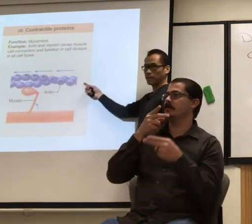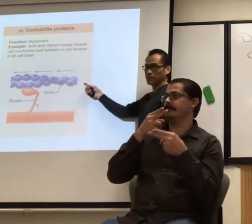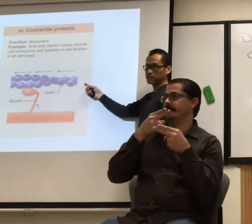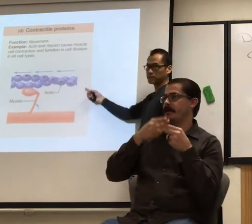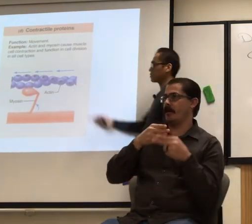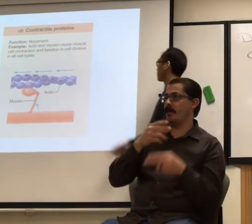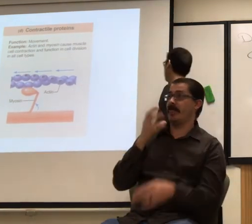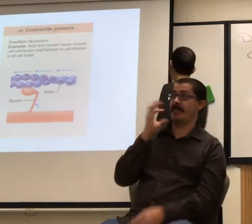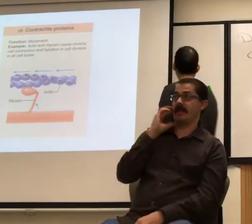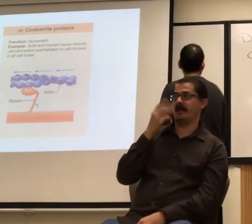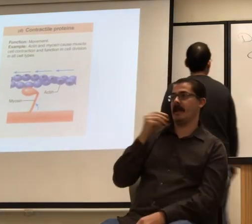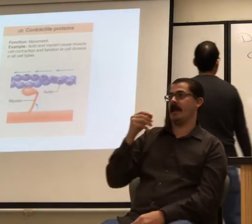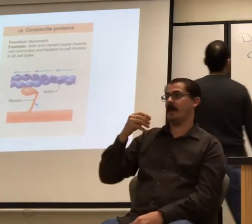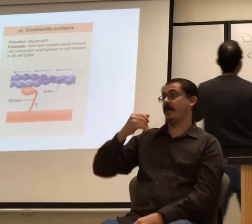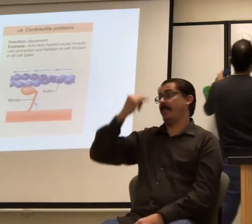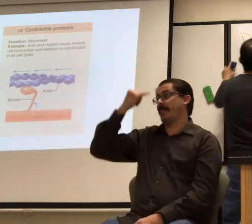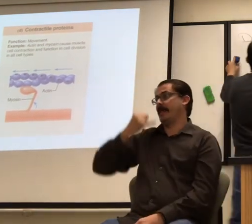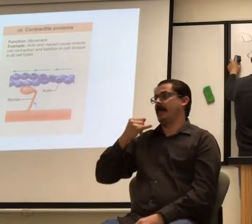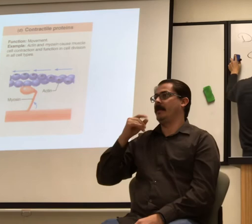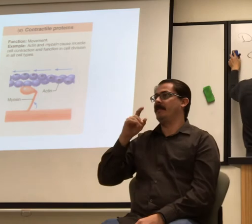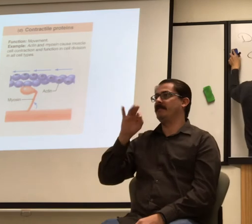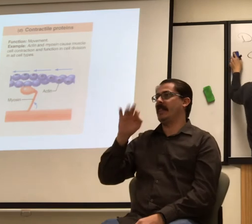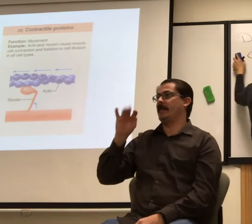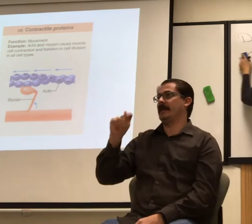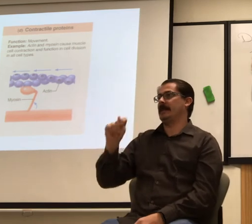thin filaments.